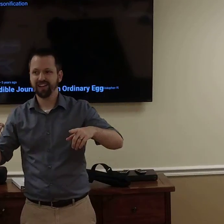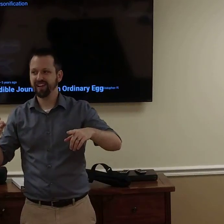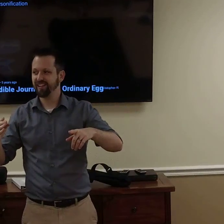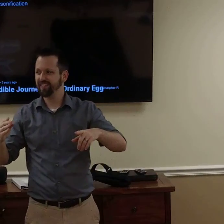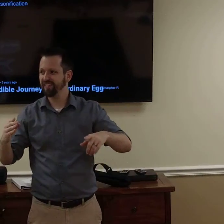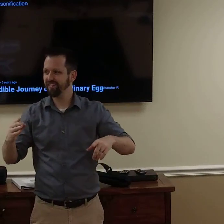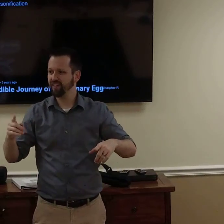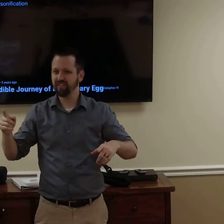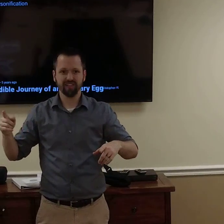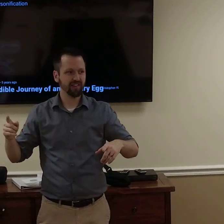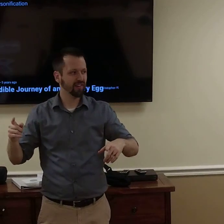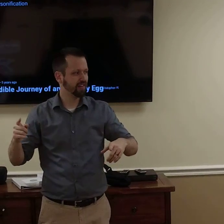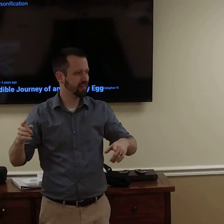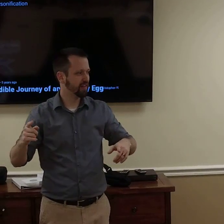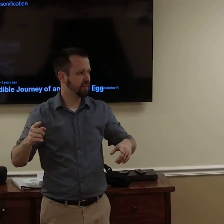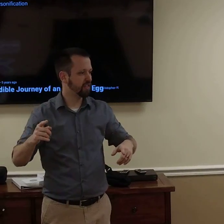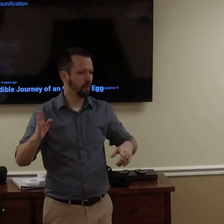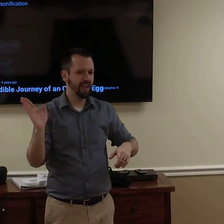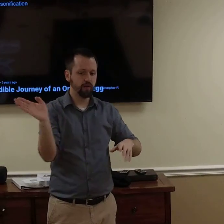Yes. The wind. The wind.